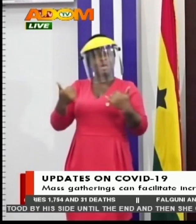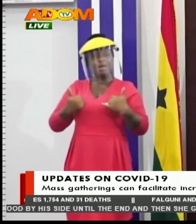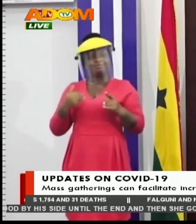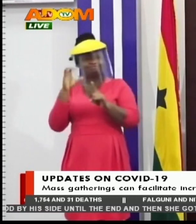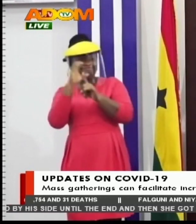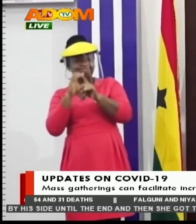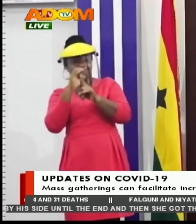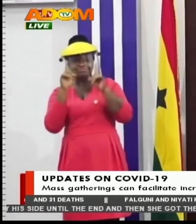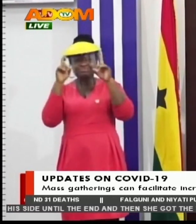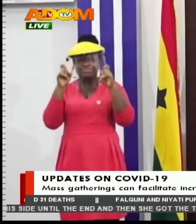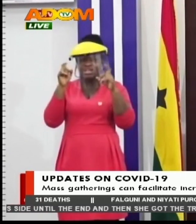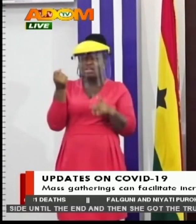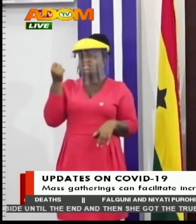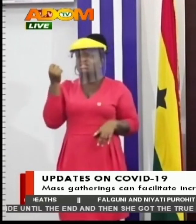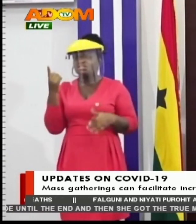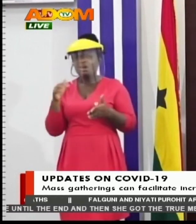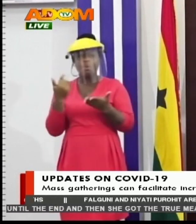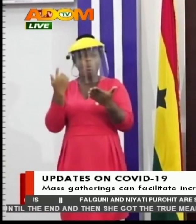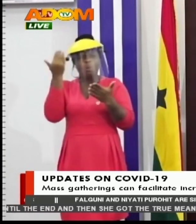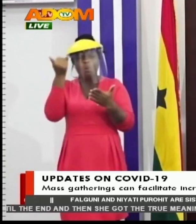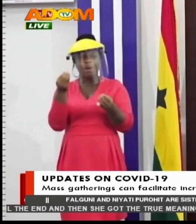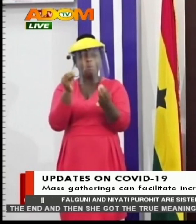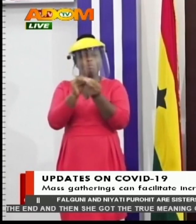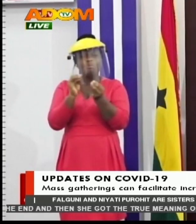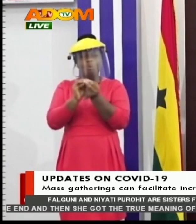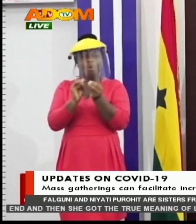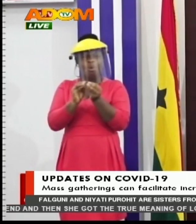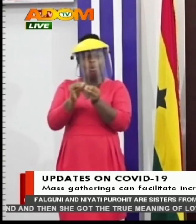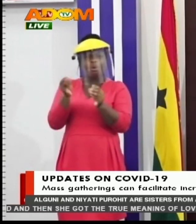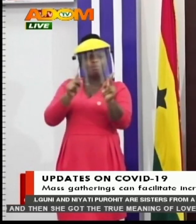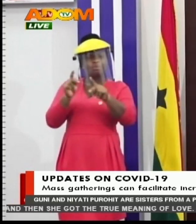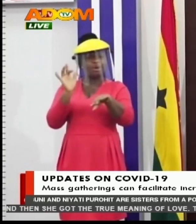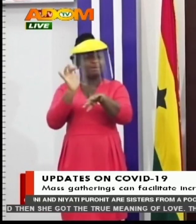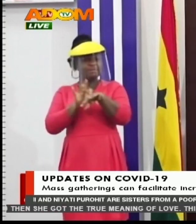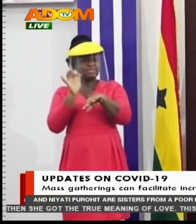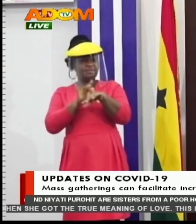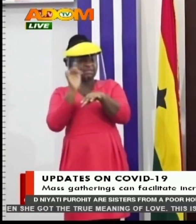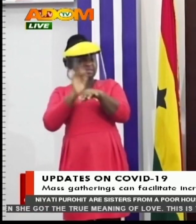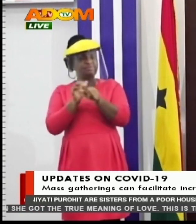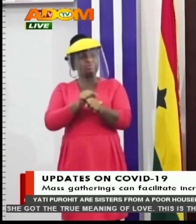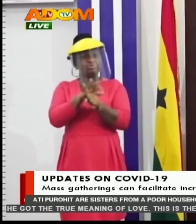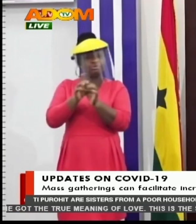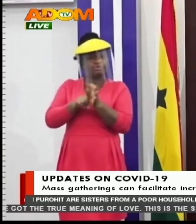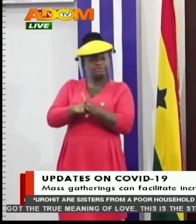in Obuasi and Tema. Dr. Franklin. And please use the hand sanitizer.